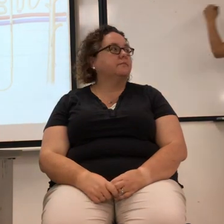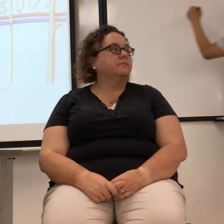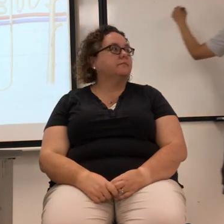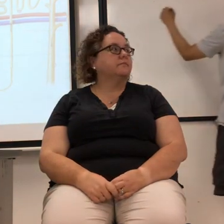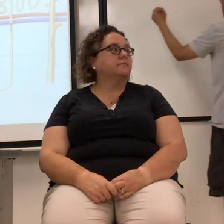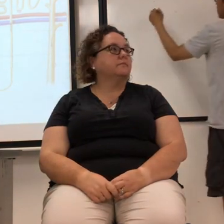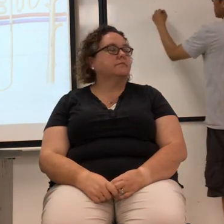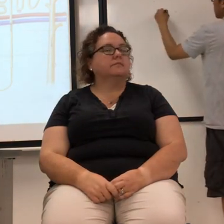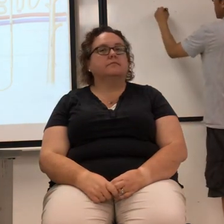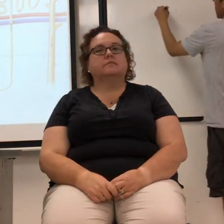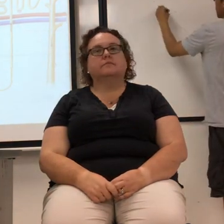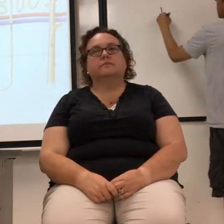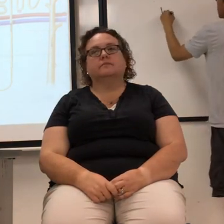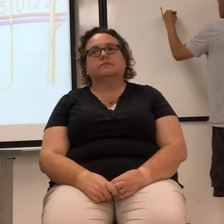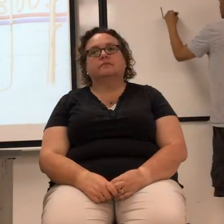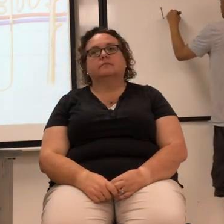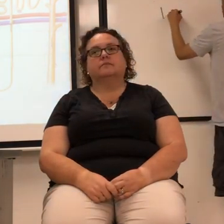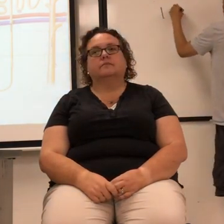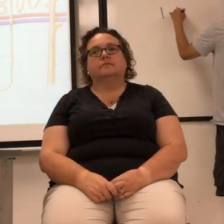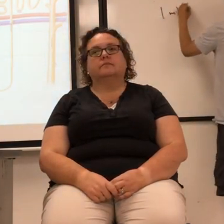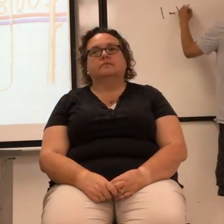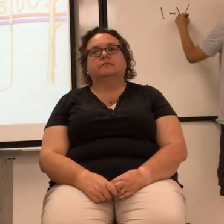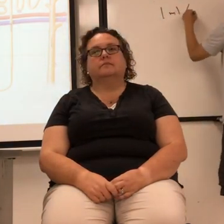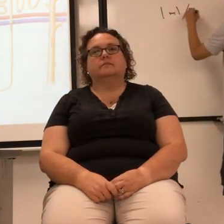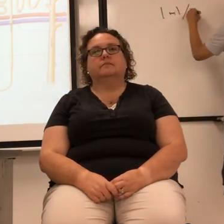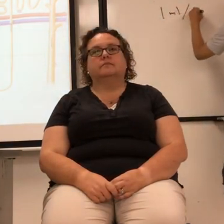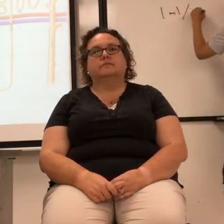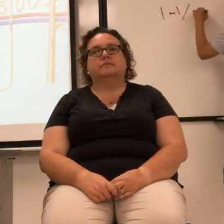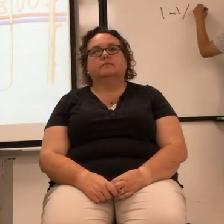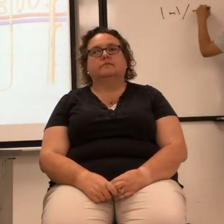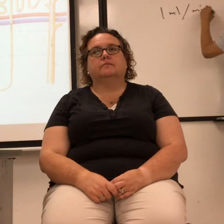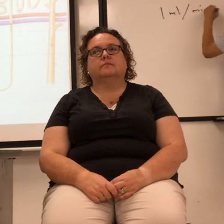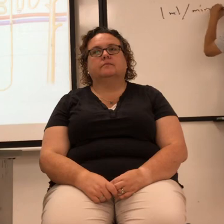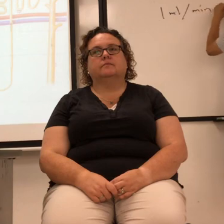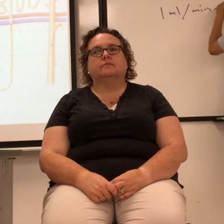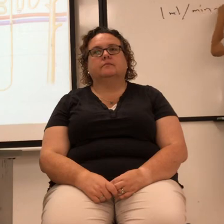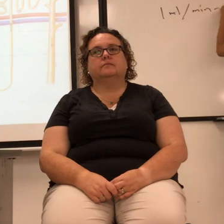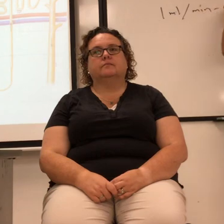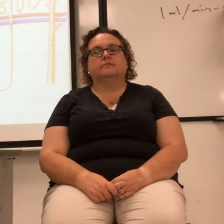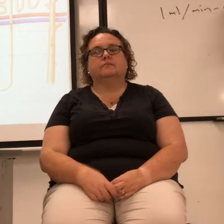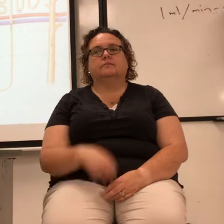Filter 125 mils per minute, 1 mil a minute,